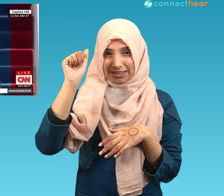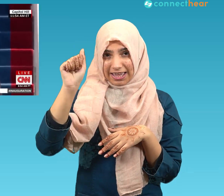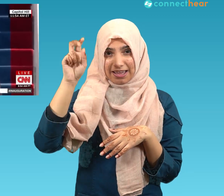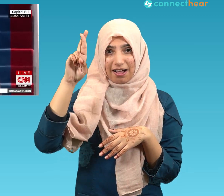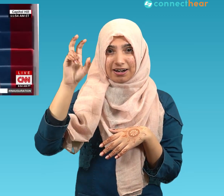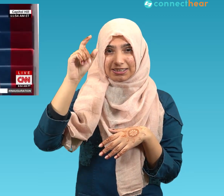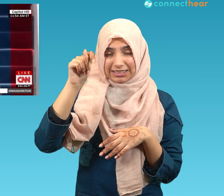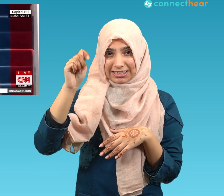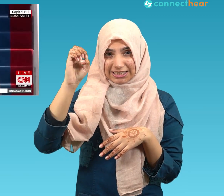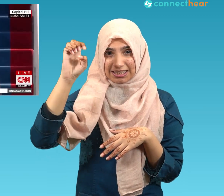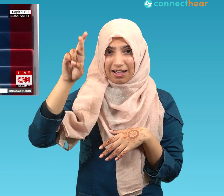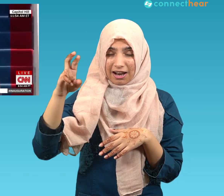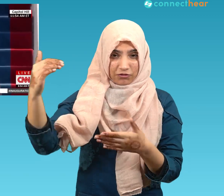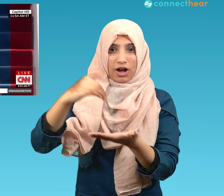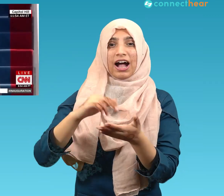service.